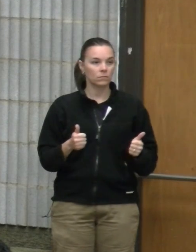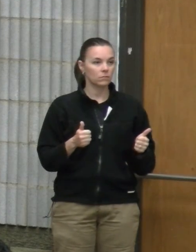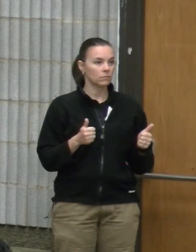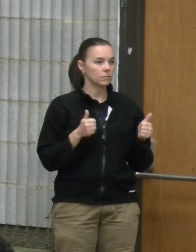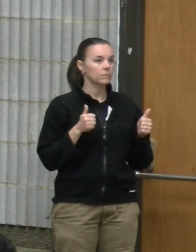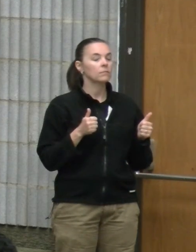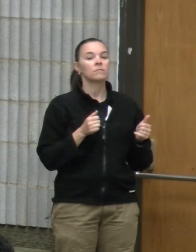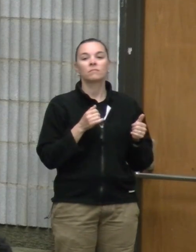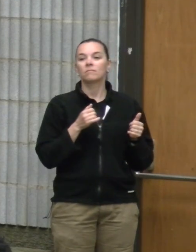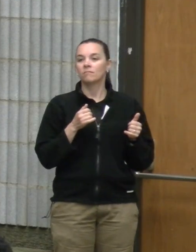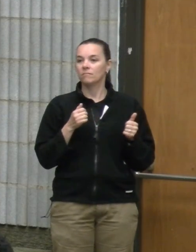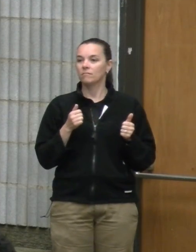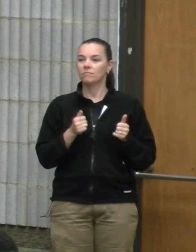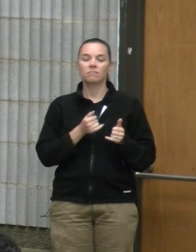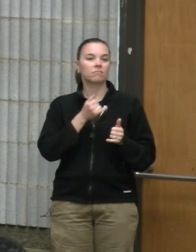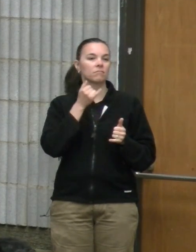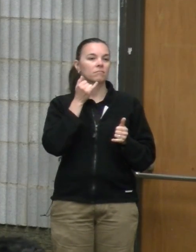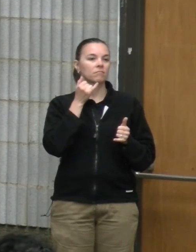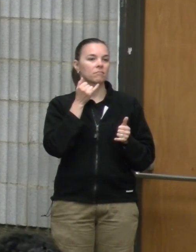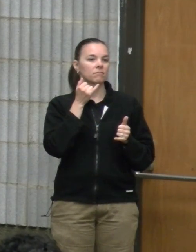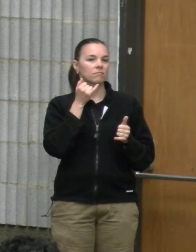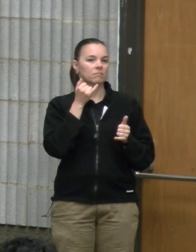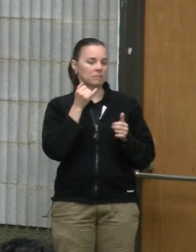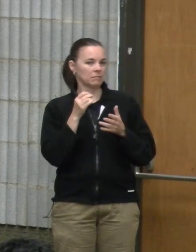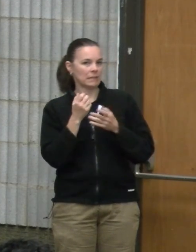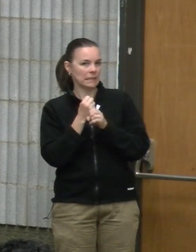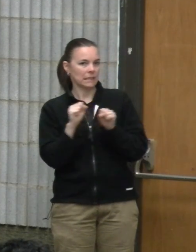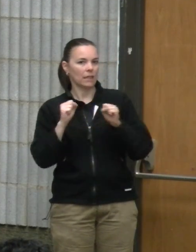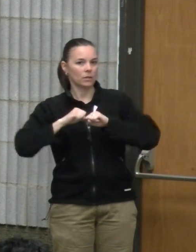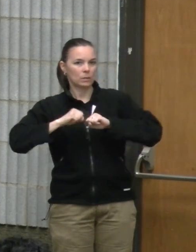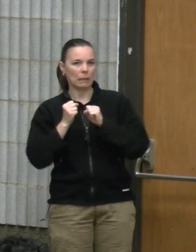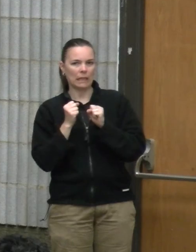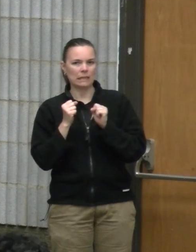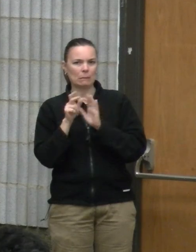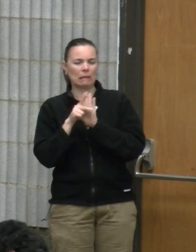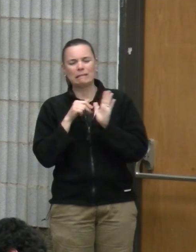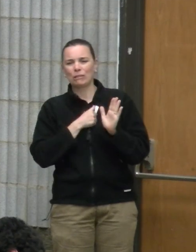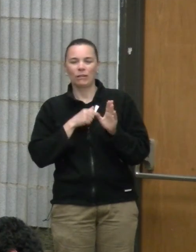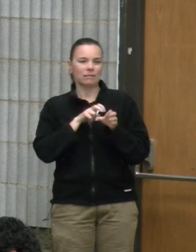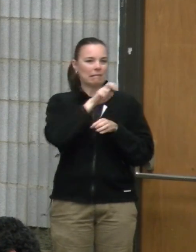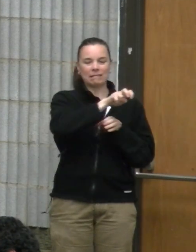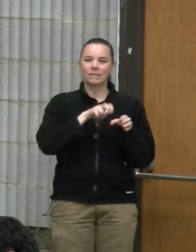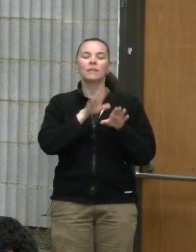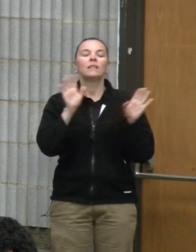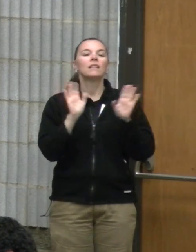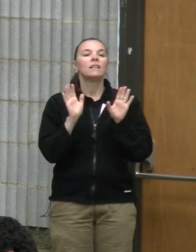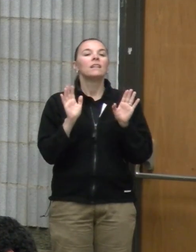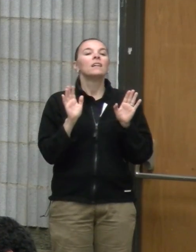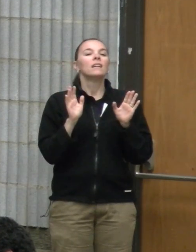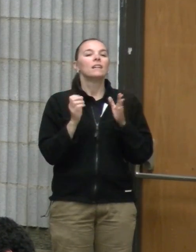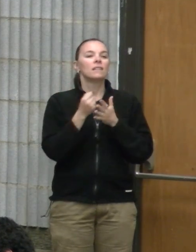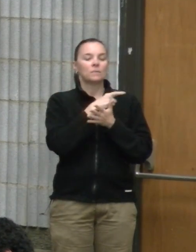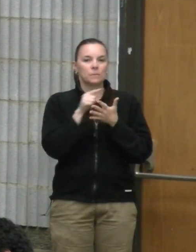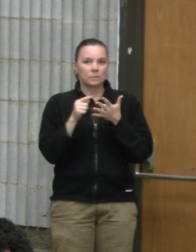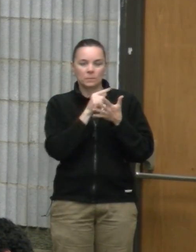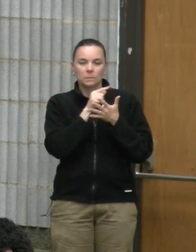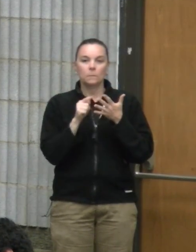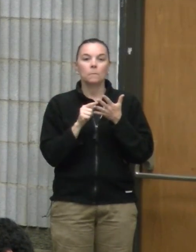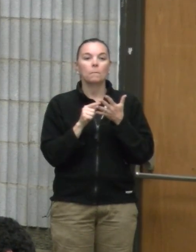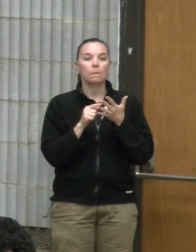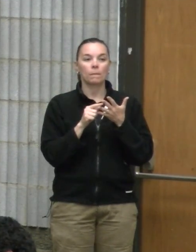And now finally, along with our safer space policy, I jumped around a bit, sorry about that. If you feel any of these policies have